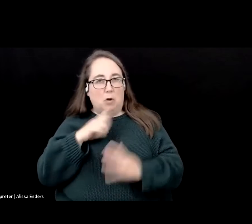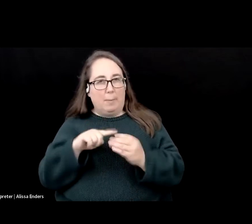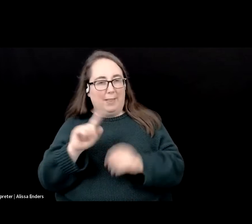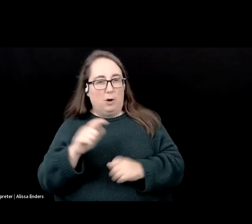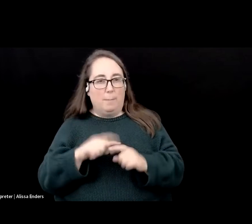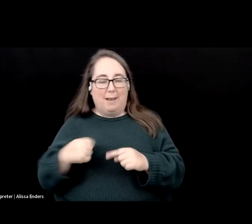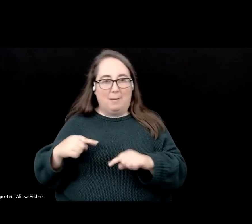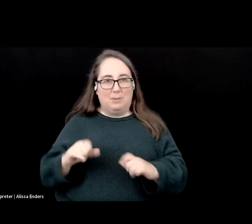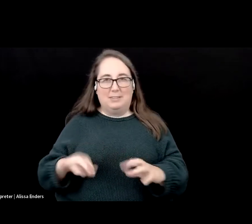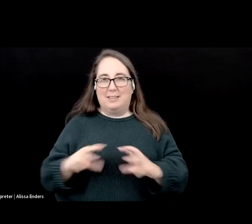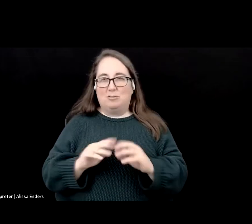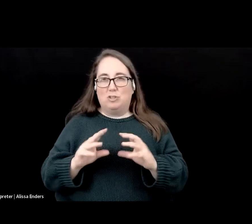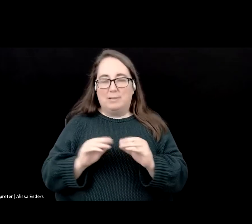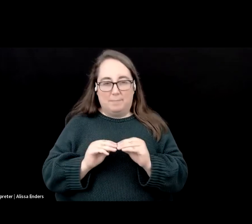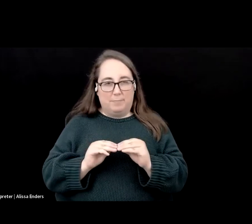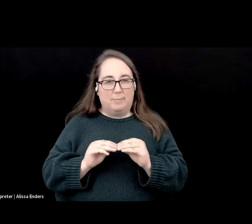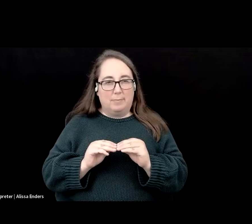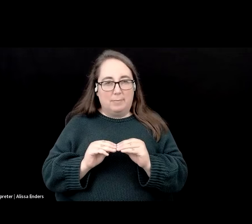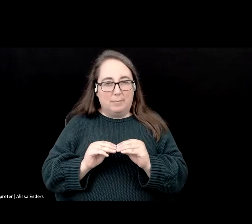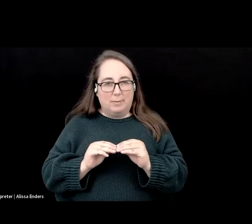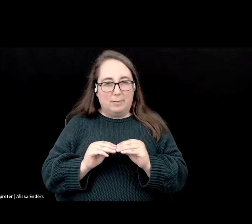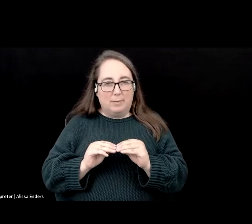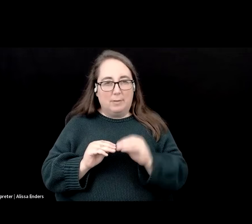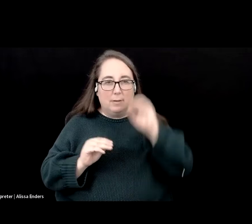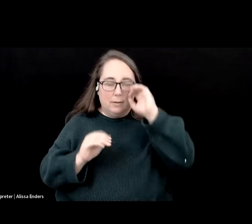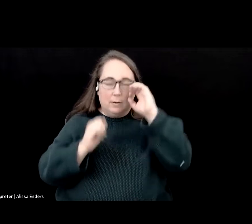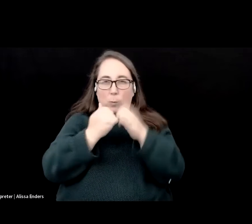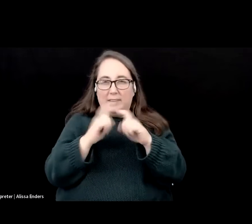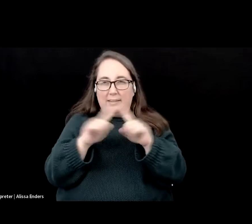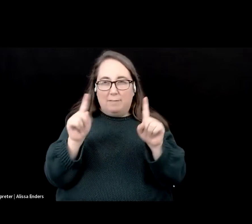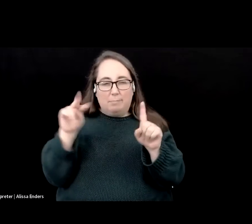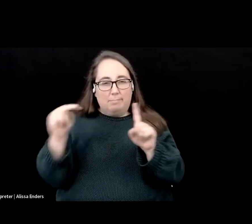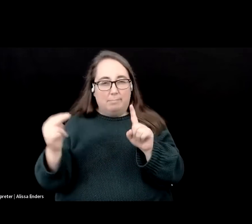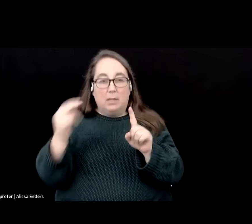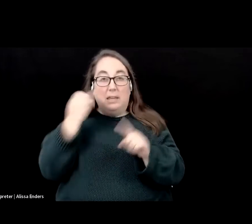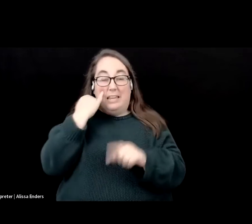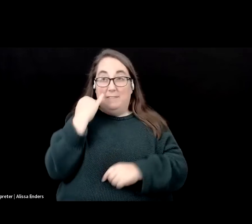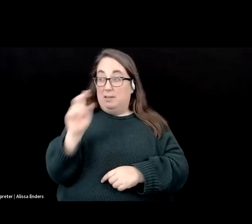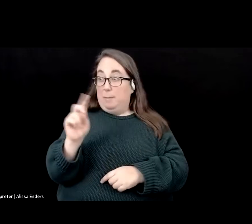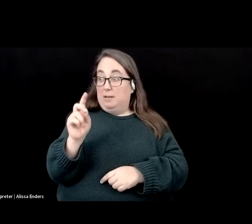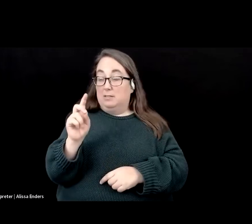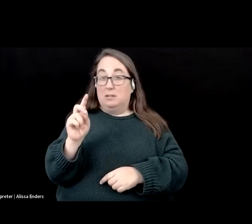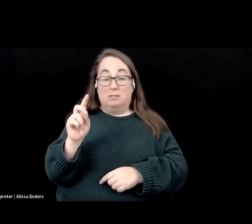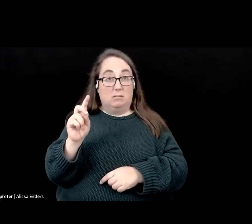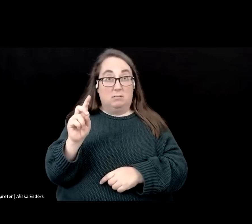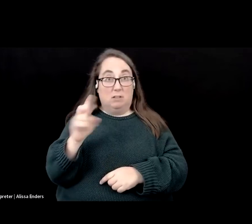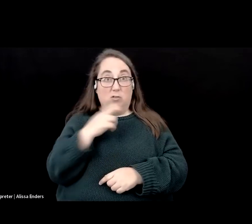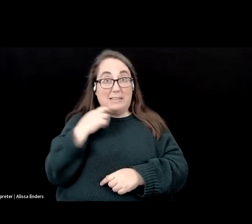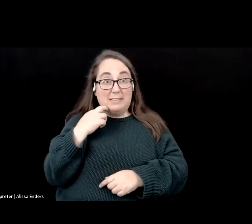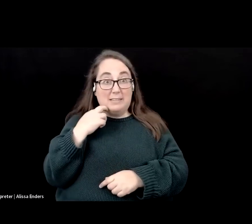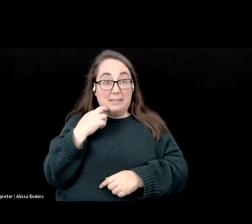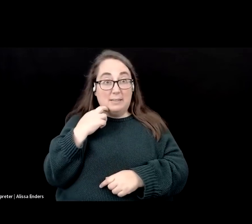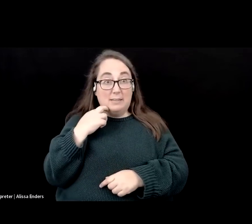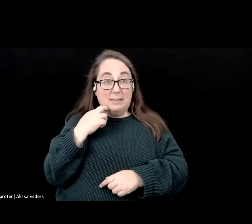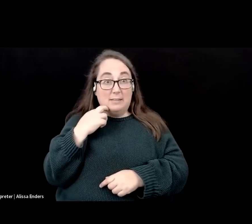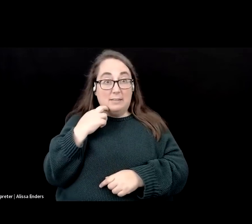discussion inherently with a focus on discourse. When I hear the question of whether democracy is in peril, I think about the nature of